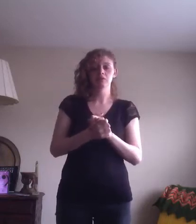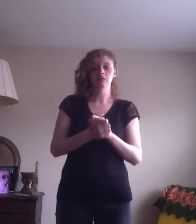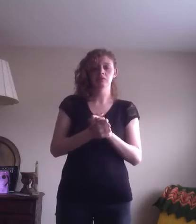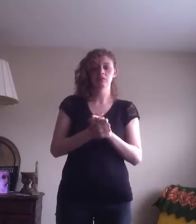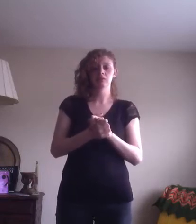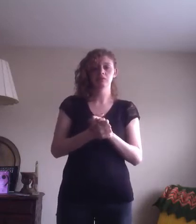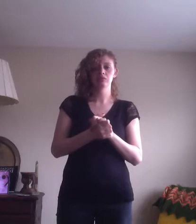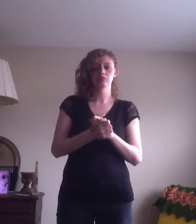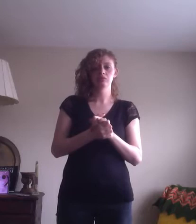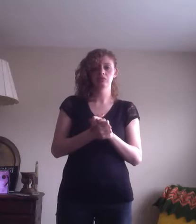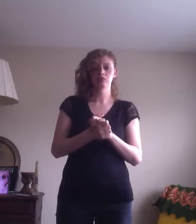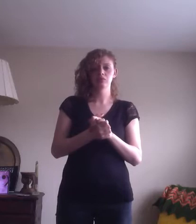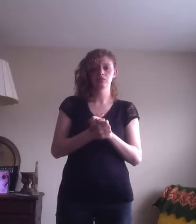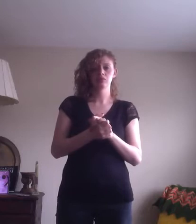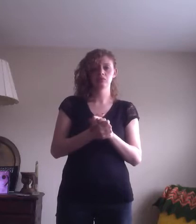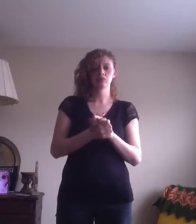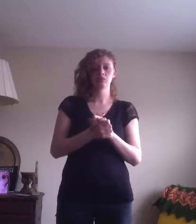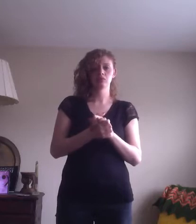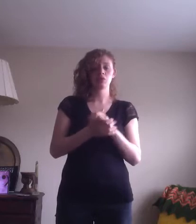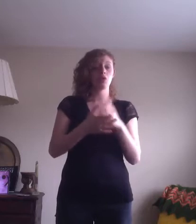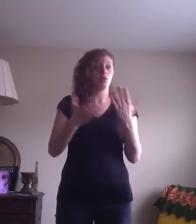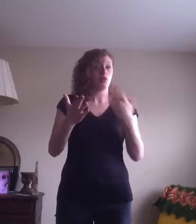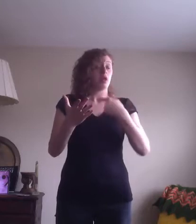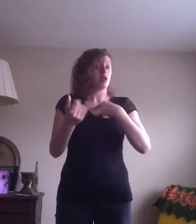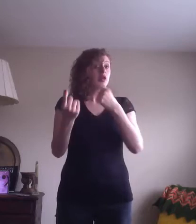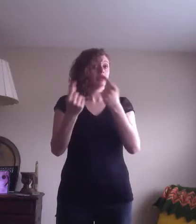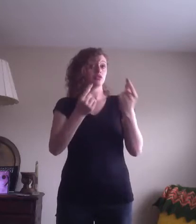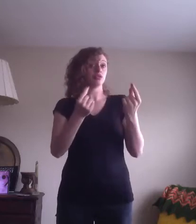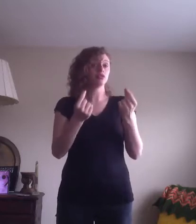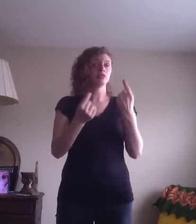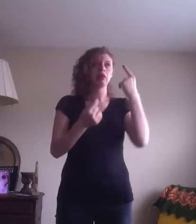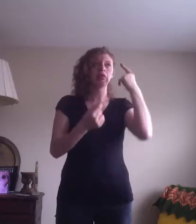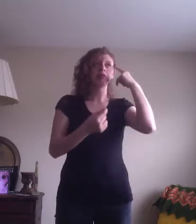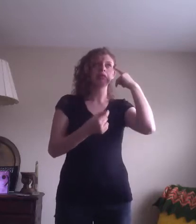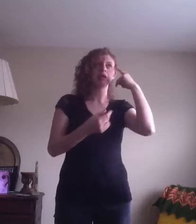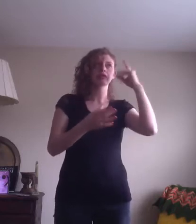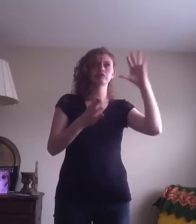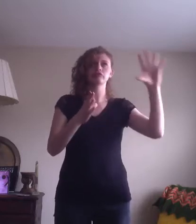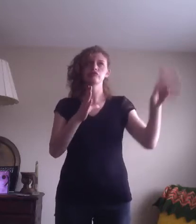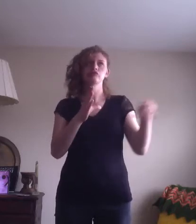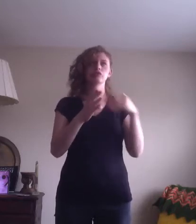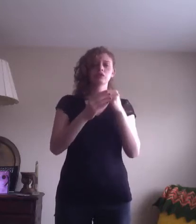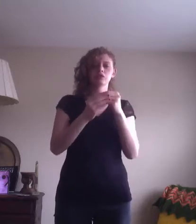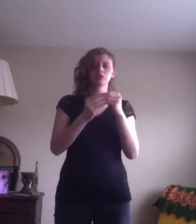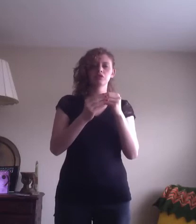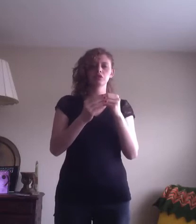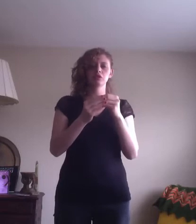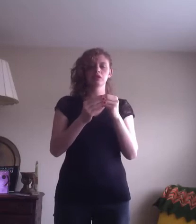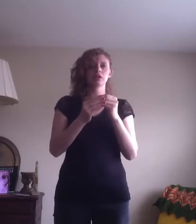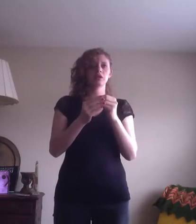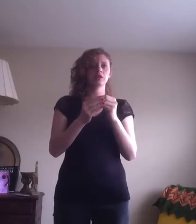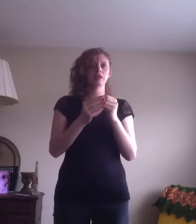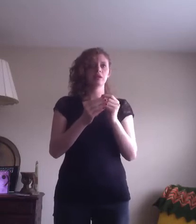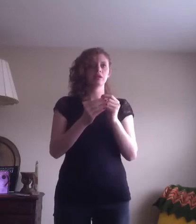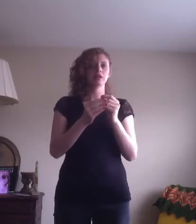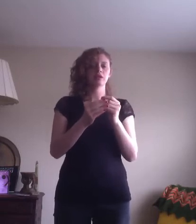what I would do is think of addition, and I get 2 by adding 1 and 1. So I take this unit, I